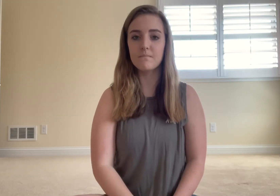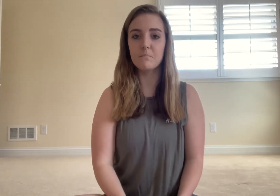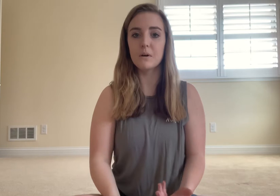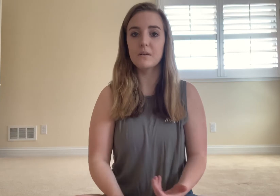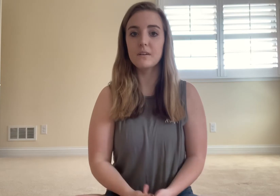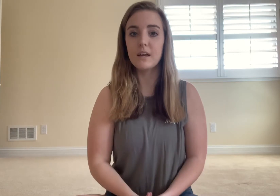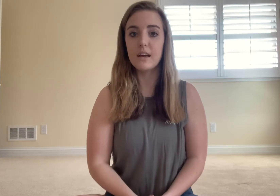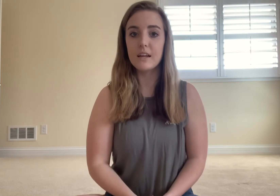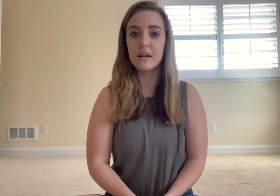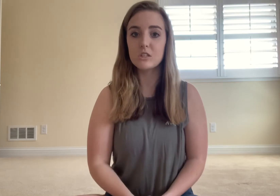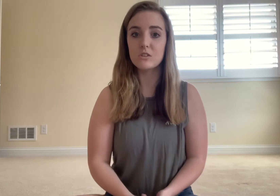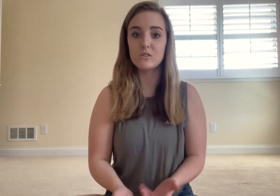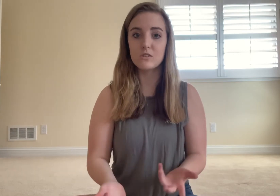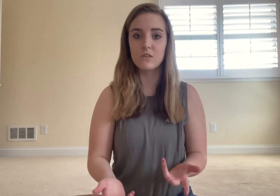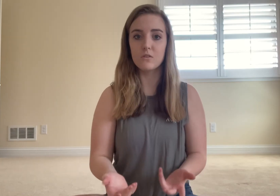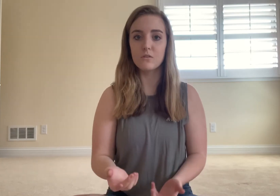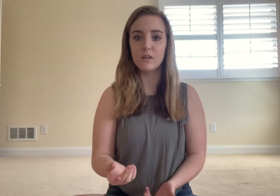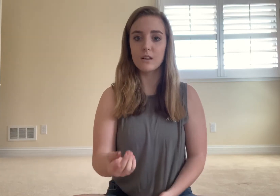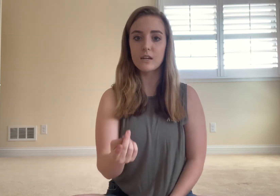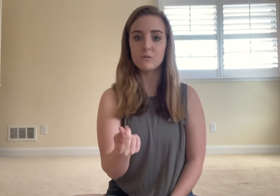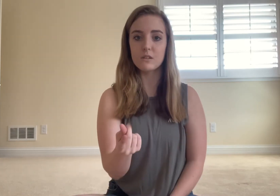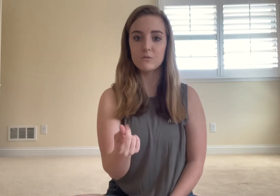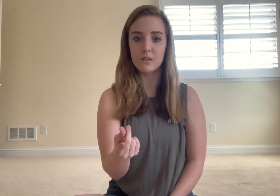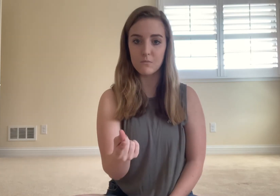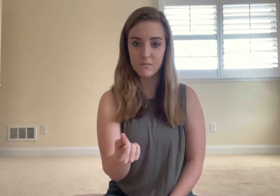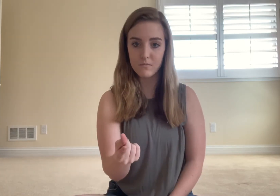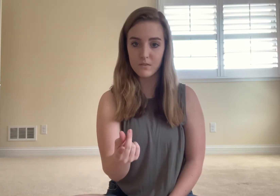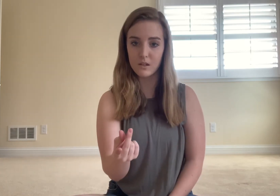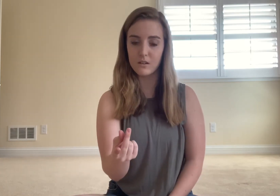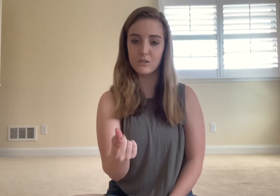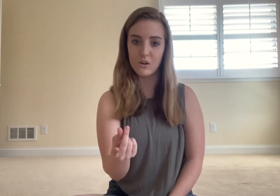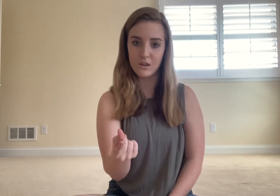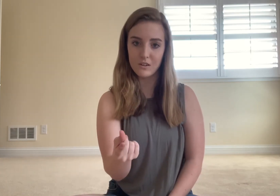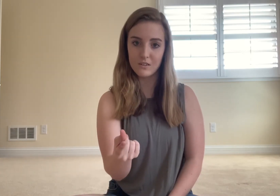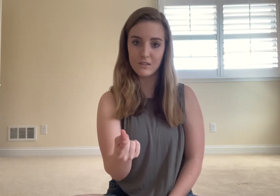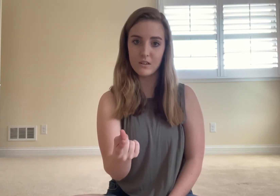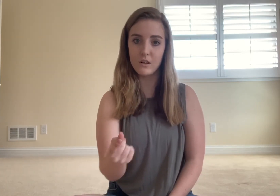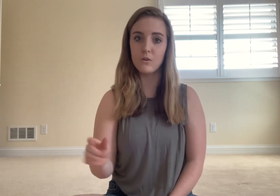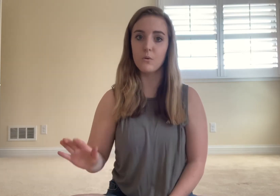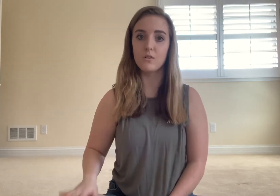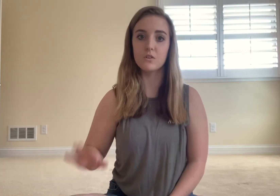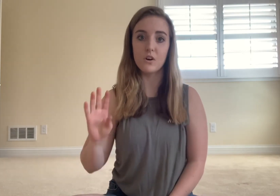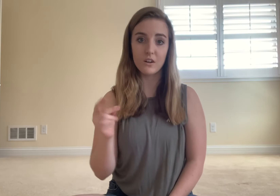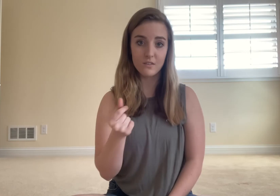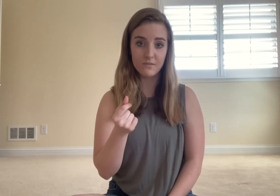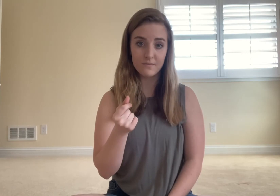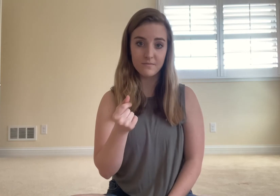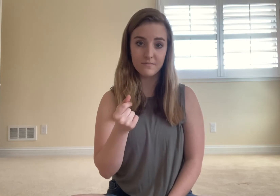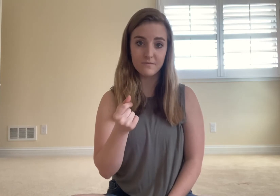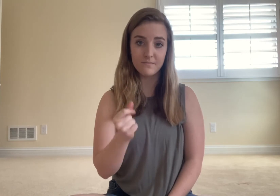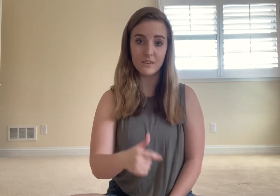but not sure. So like last week's it was dog or dog. Either